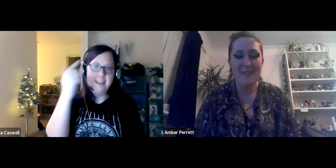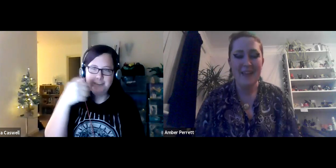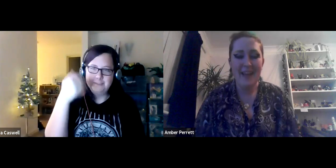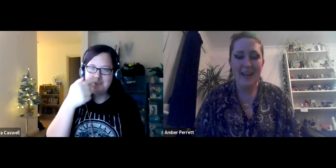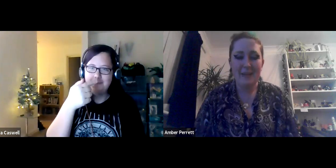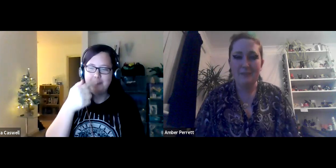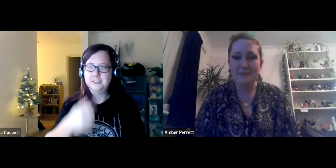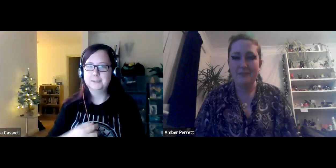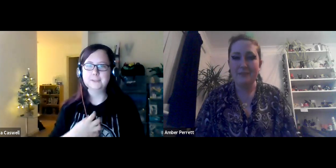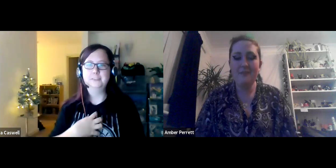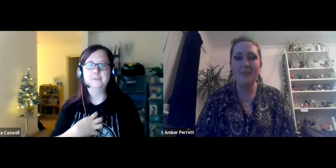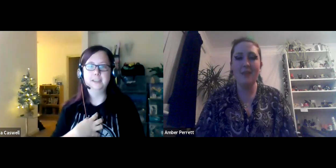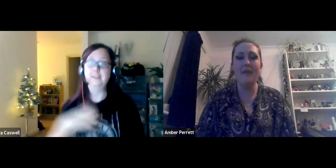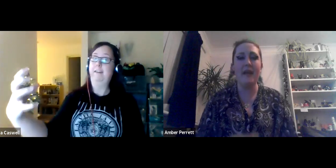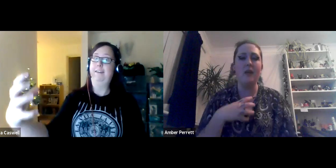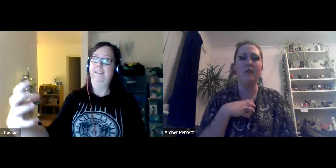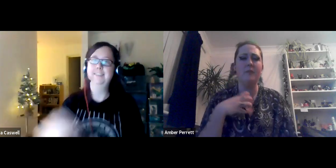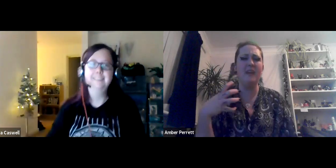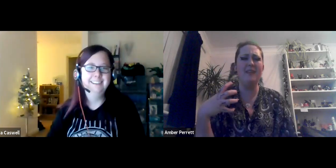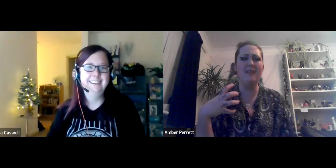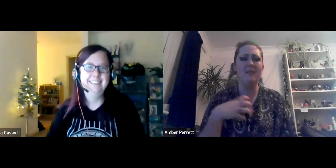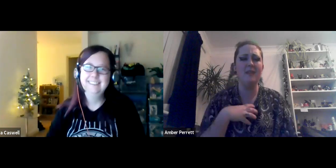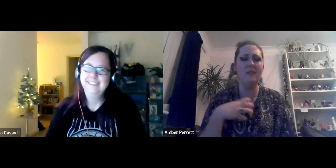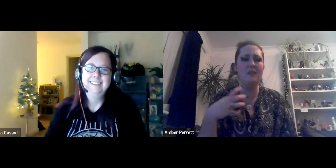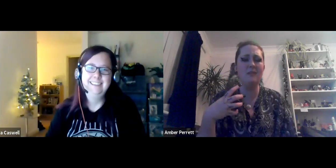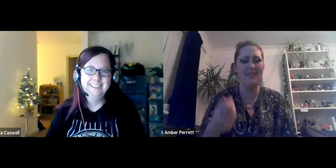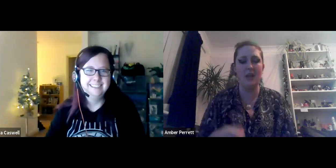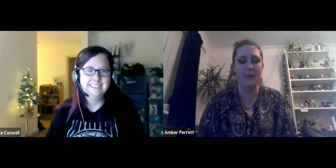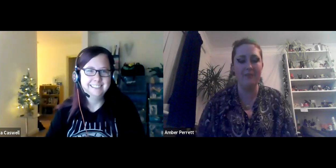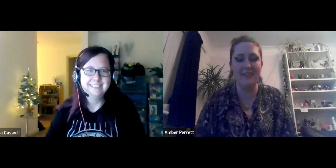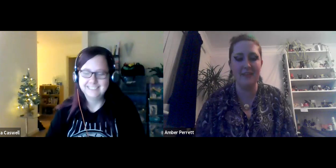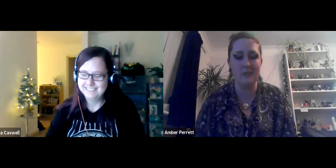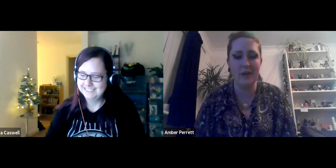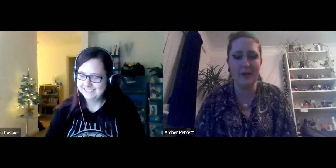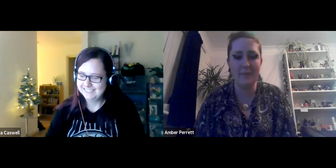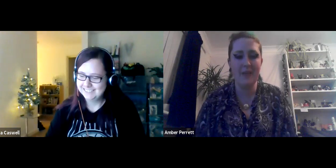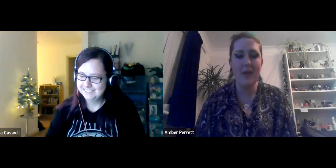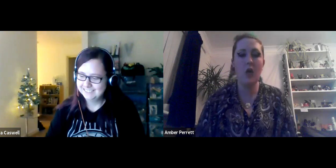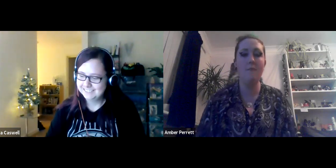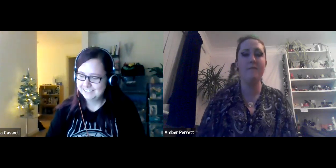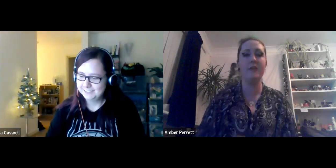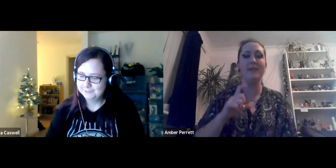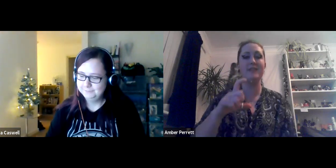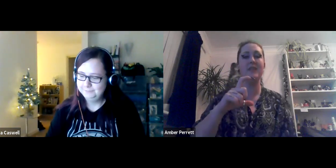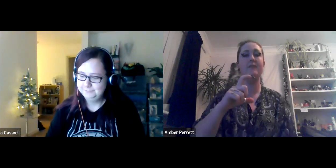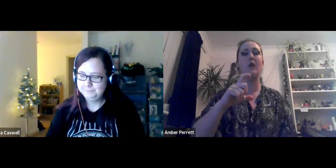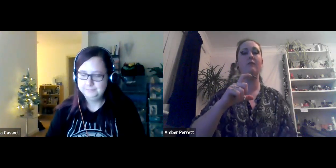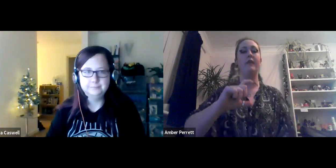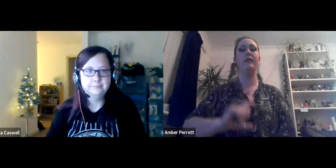And facial expression, obviously. Oh yeah, you can't just be. That doesn't work. Confident is C for confident.